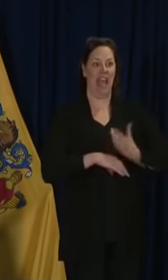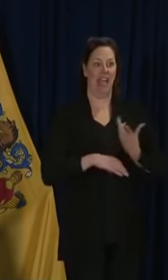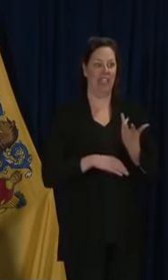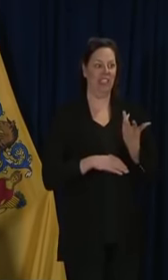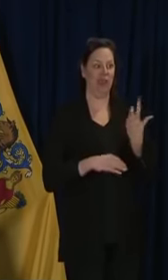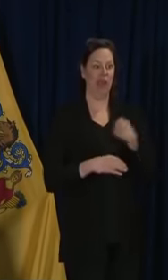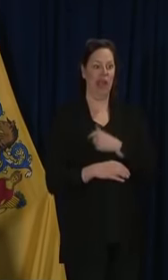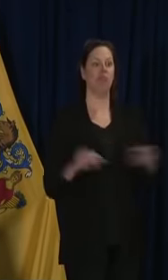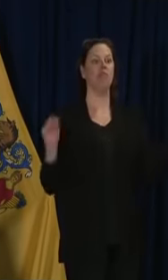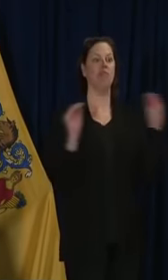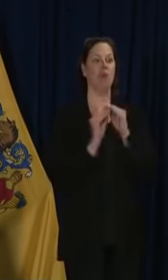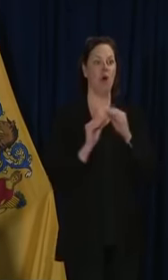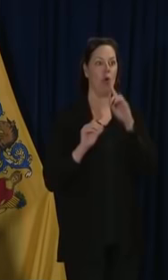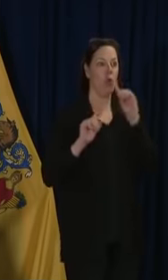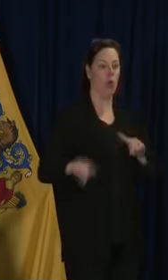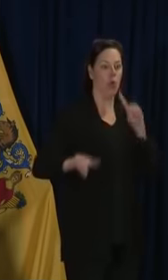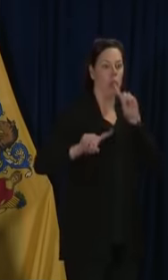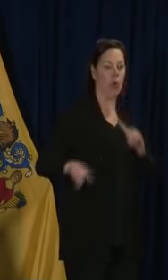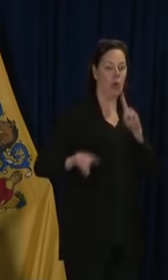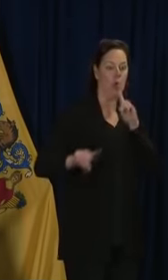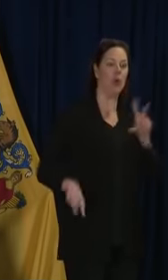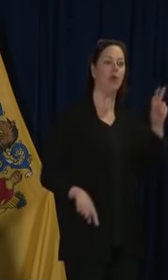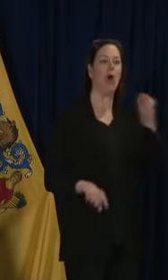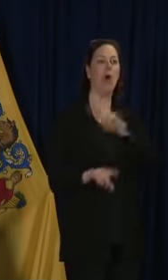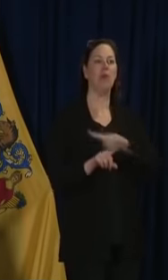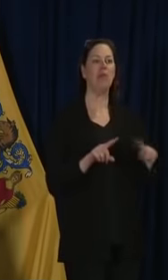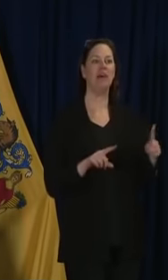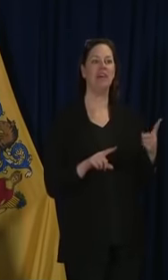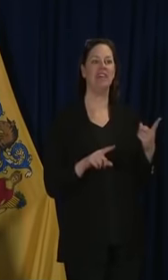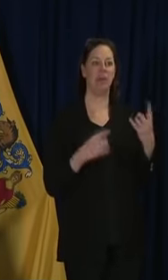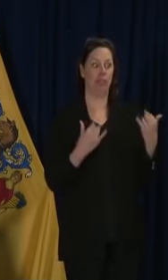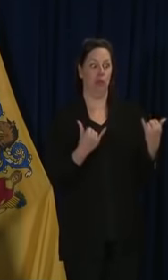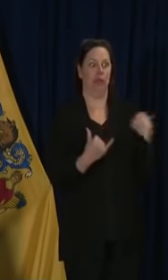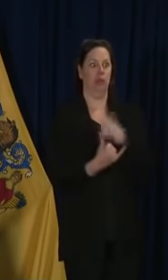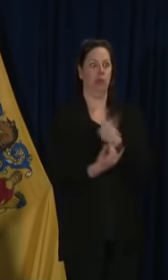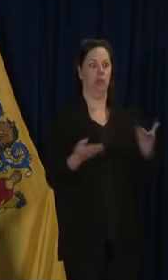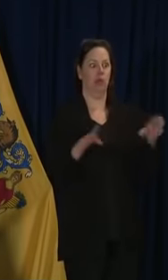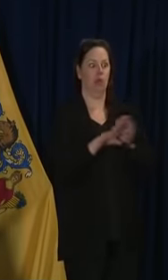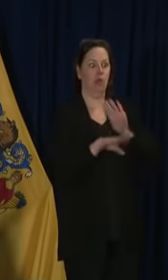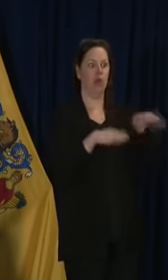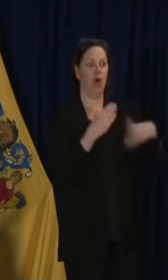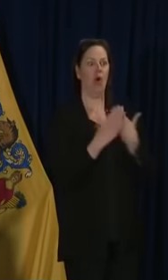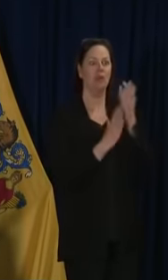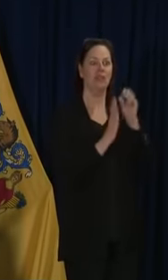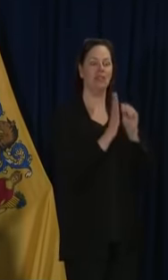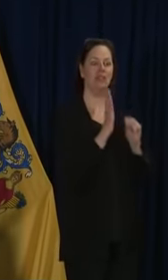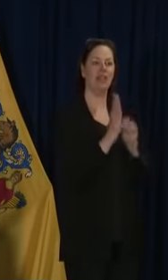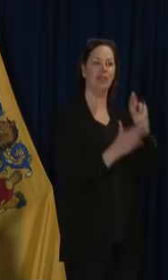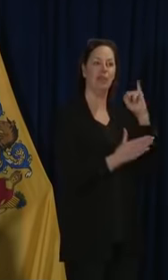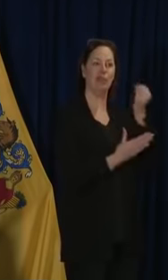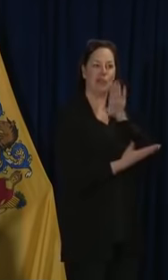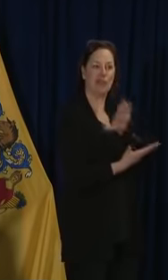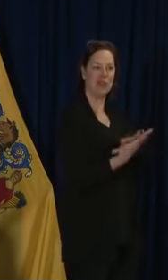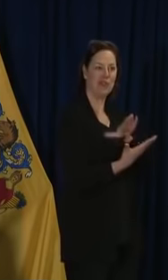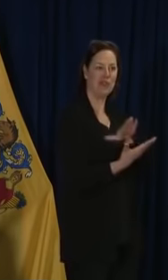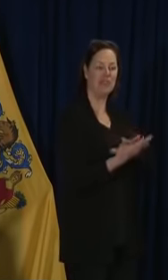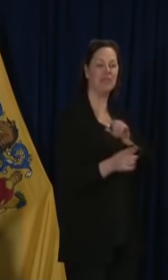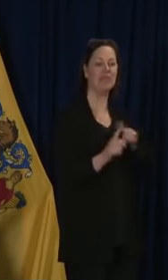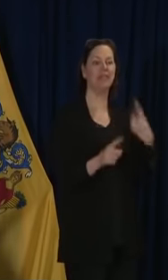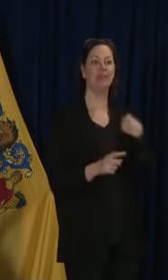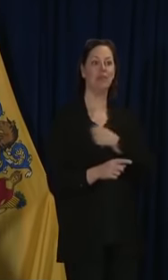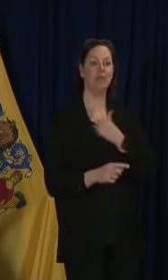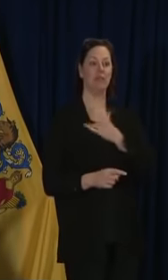schools. But we reserve the right to revisit all these decisions. And if we think we need to go another incremental step or